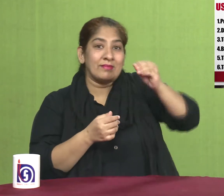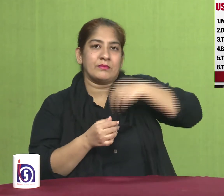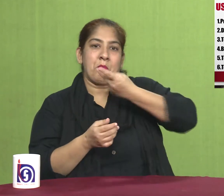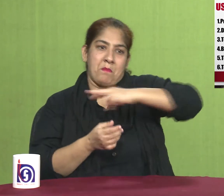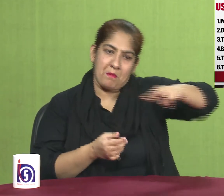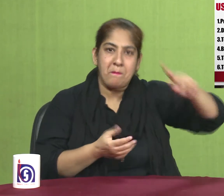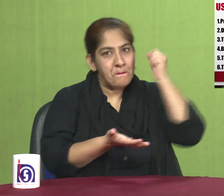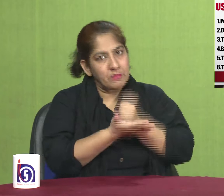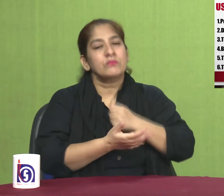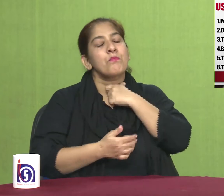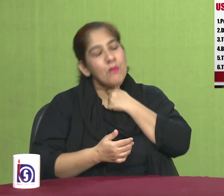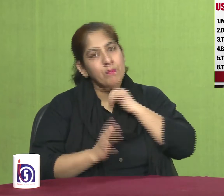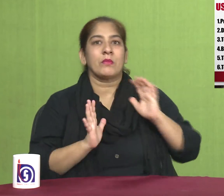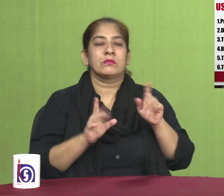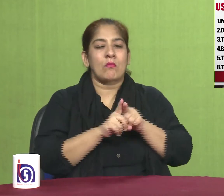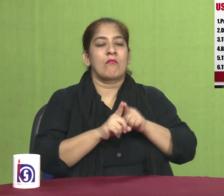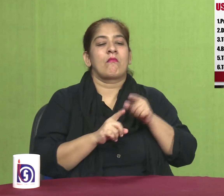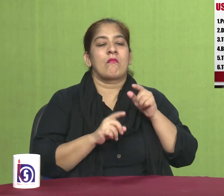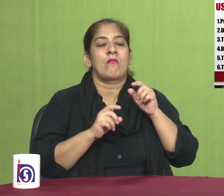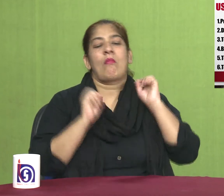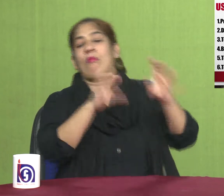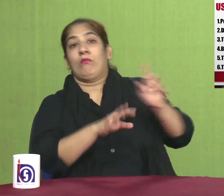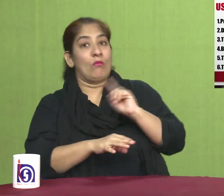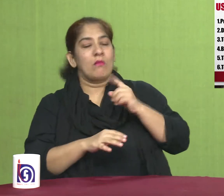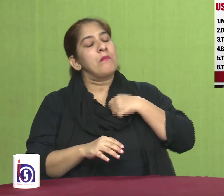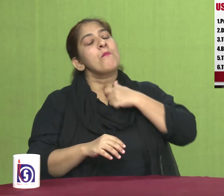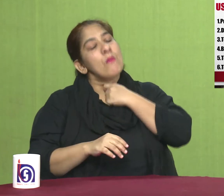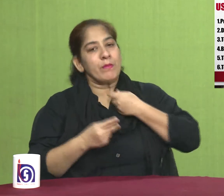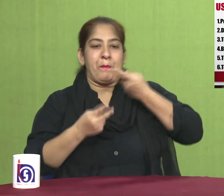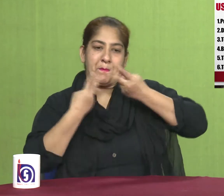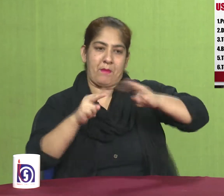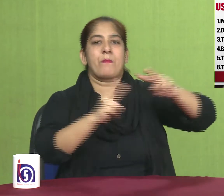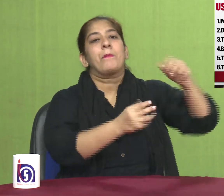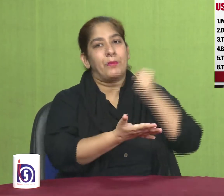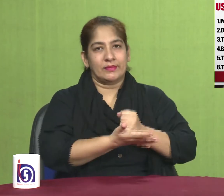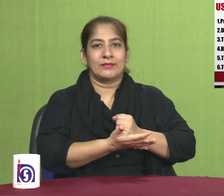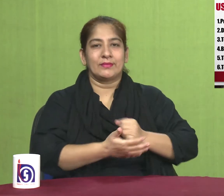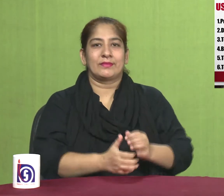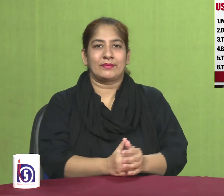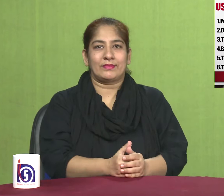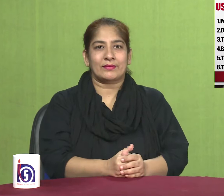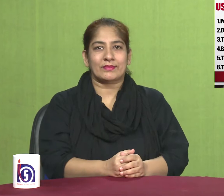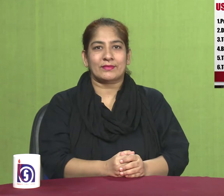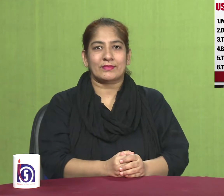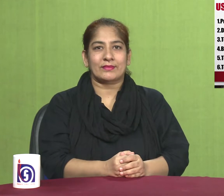in our work or in daily life. So to meet the contingencies,